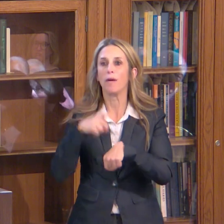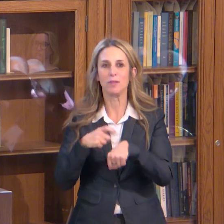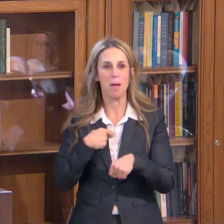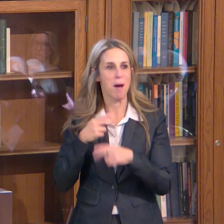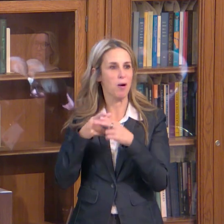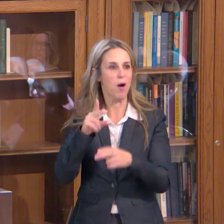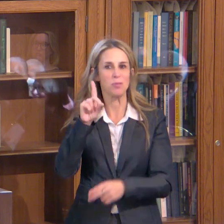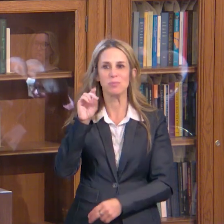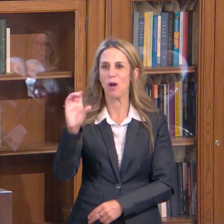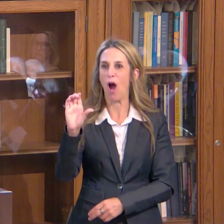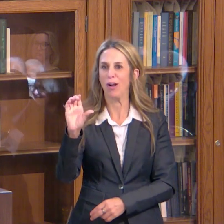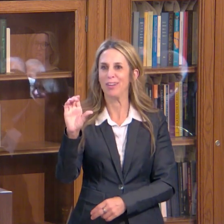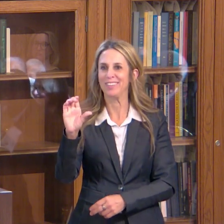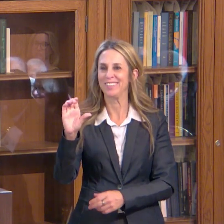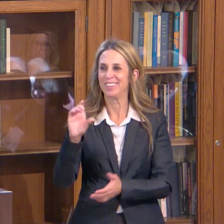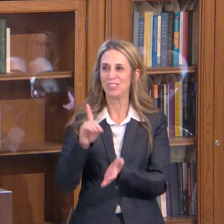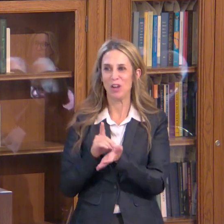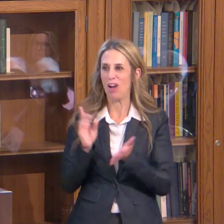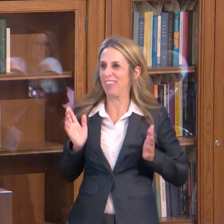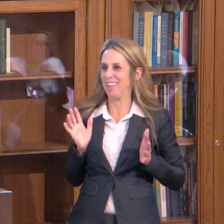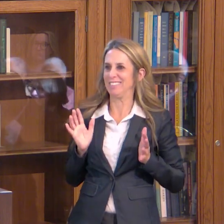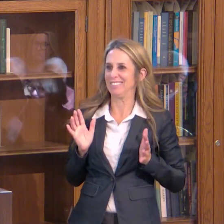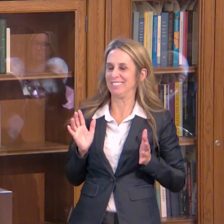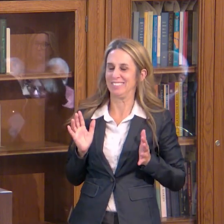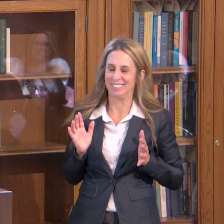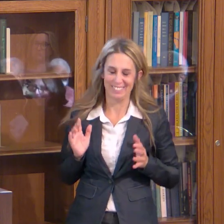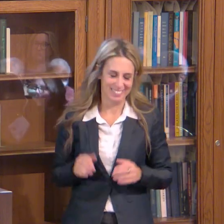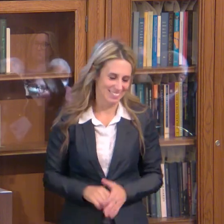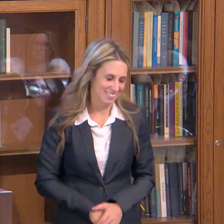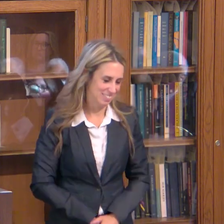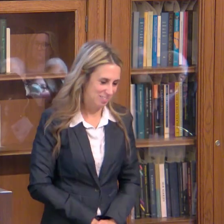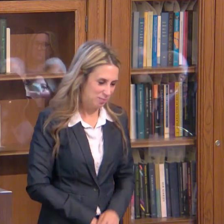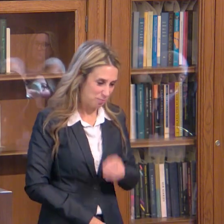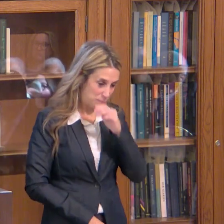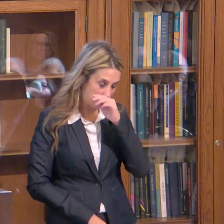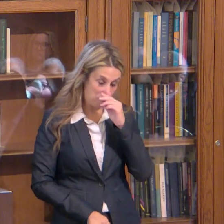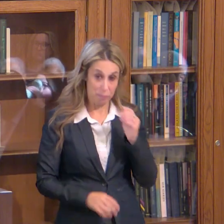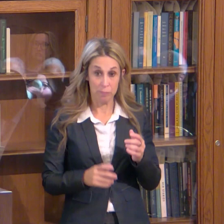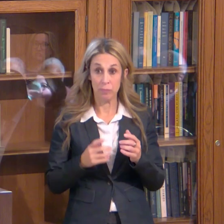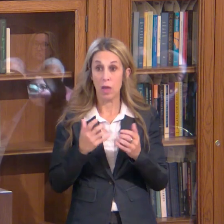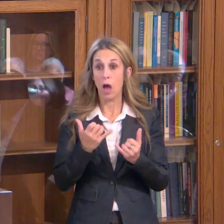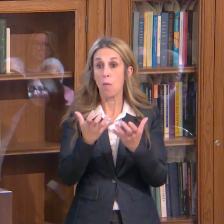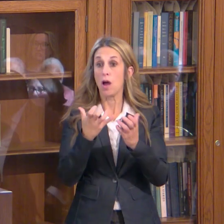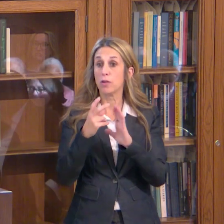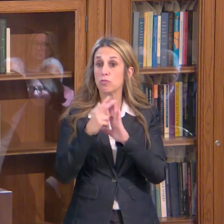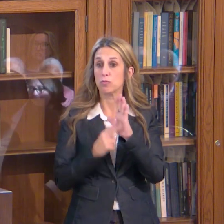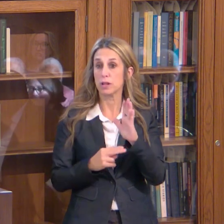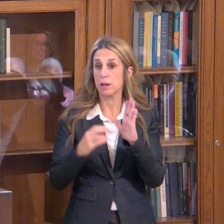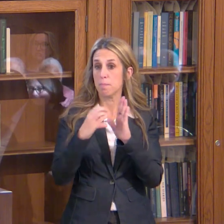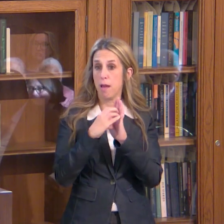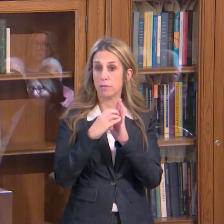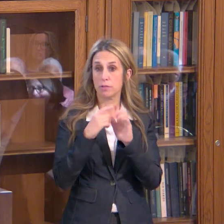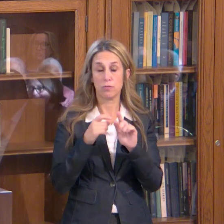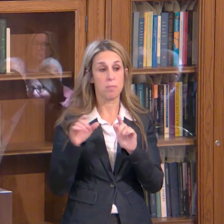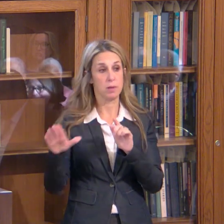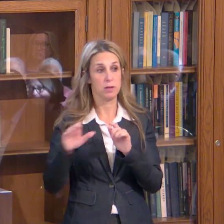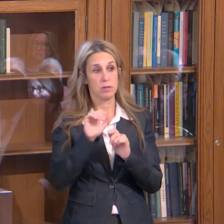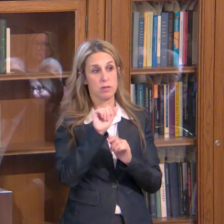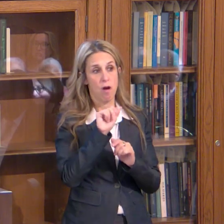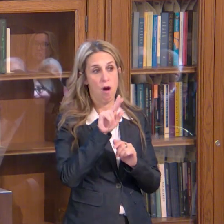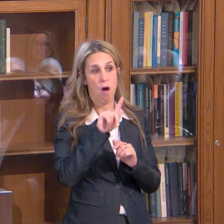doc that's about as far as I could uh could get I'm going to read as I close a passage from his